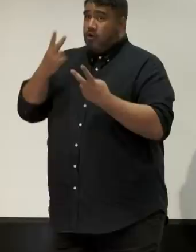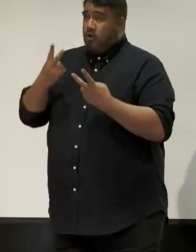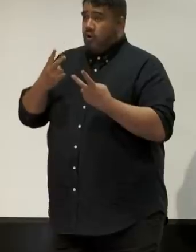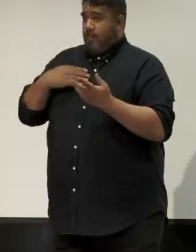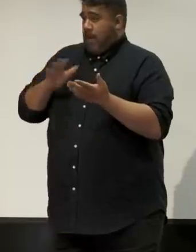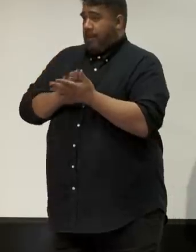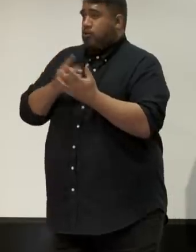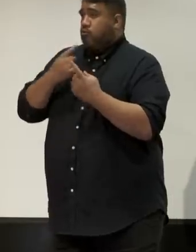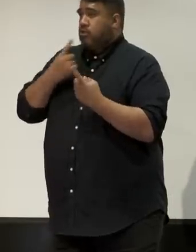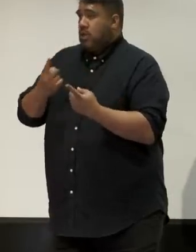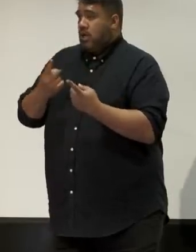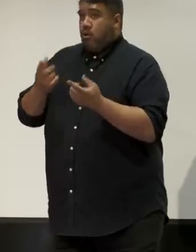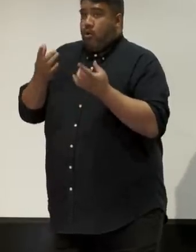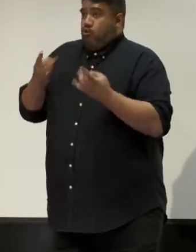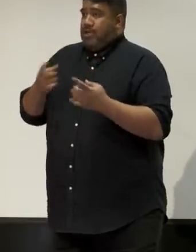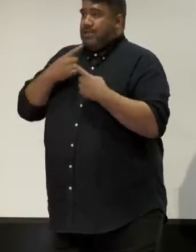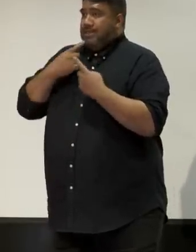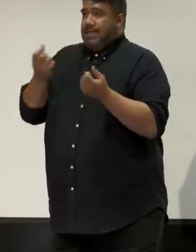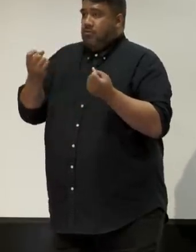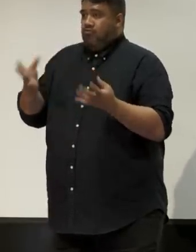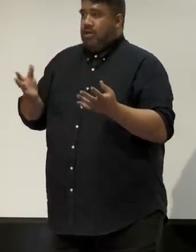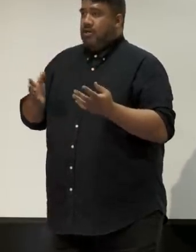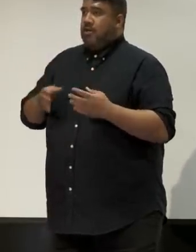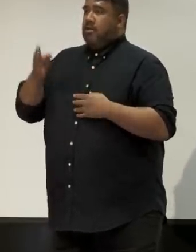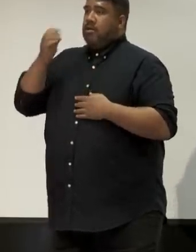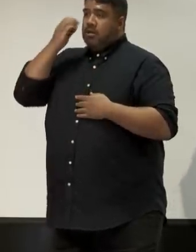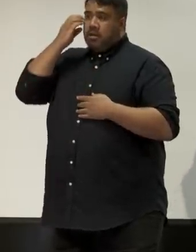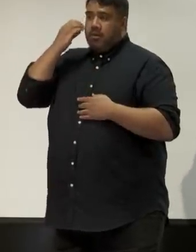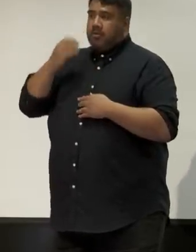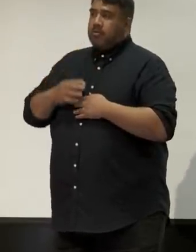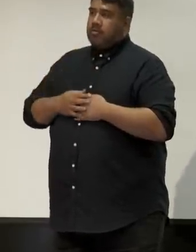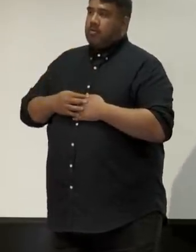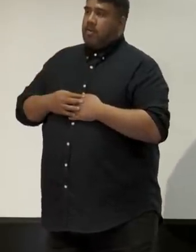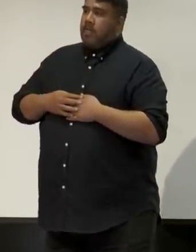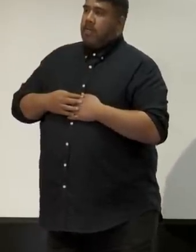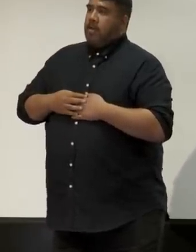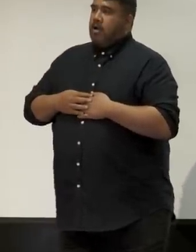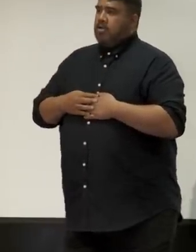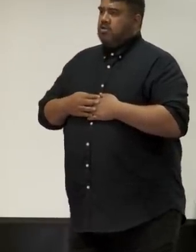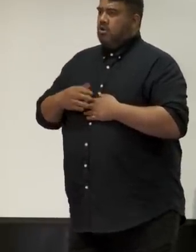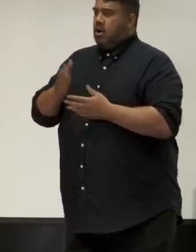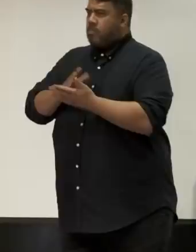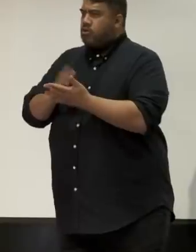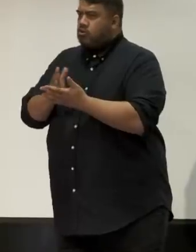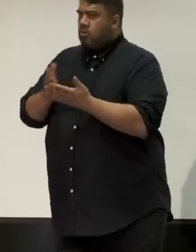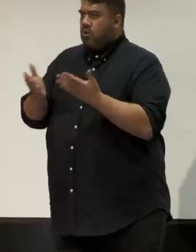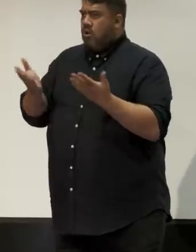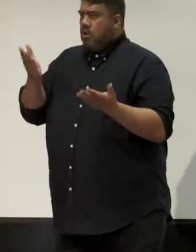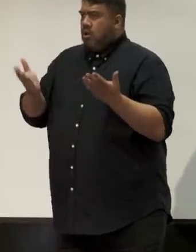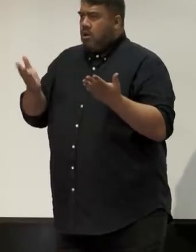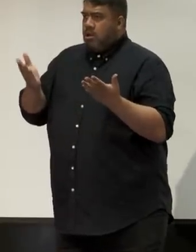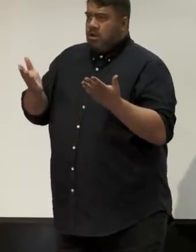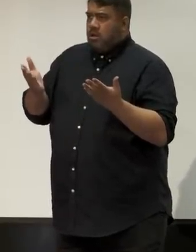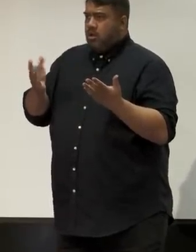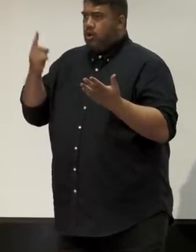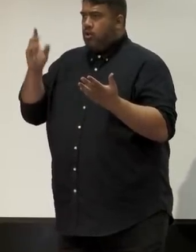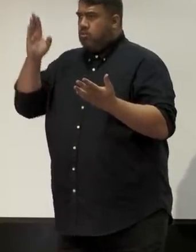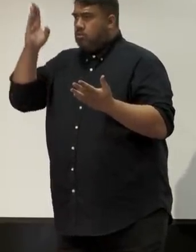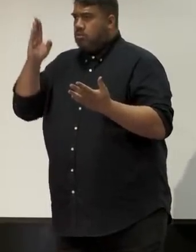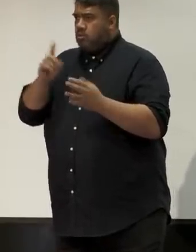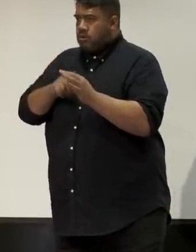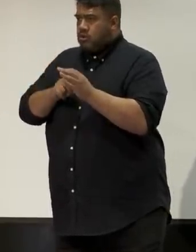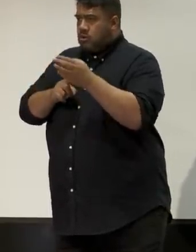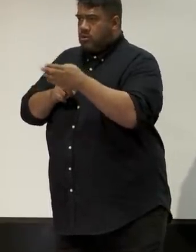it. To the point, Jackson. It is a... Sorry, you were either doing bunny ears or you were asking a question, No, I'm Jackson. asking a question. I was letting Thomas